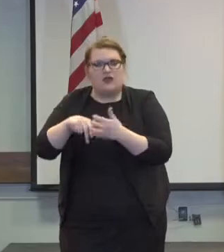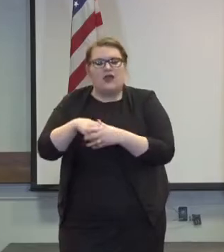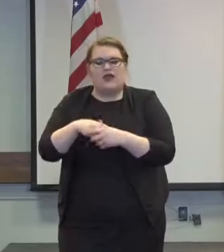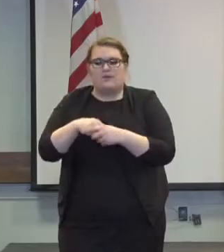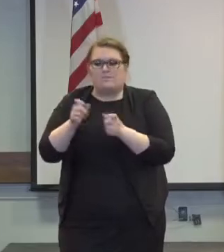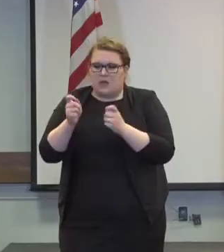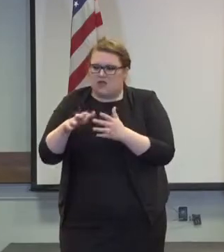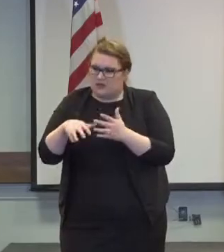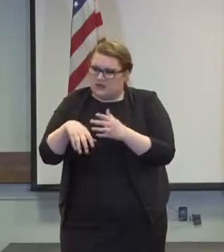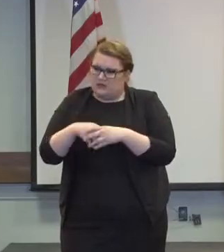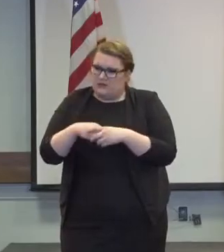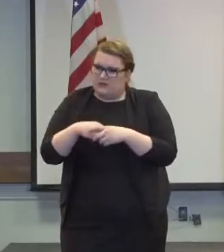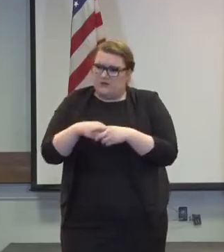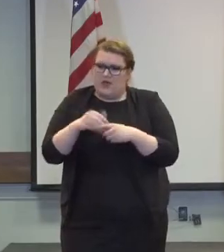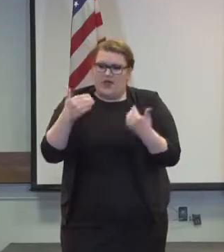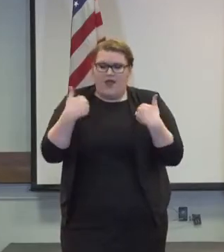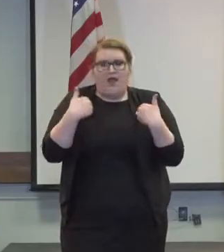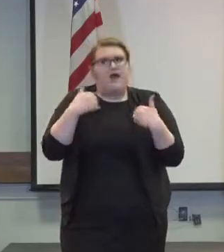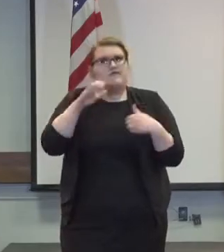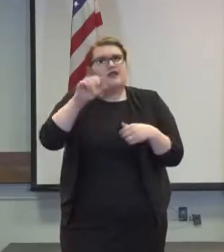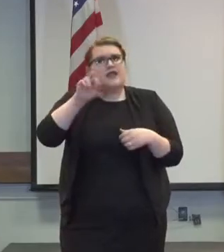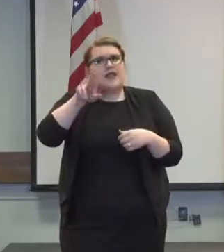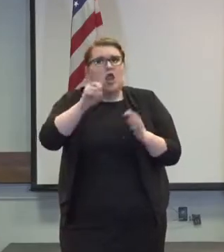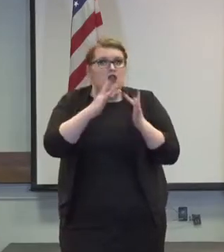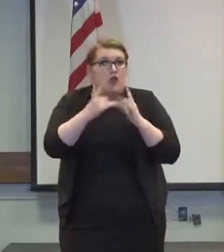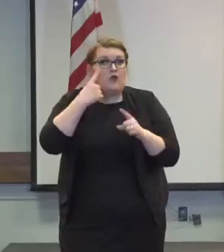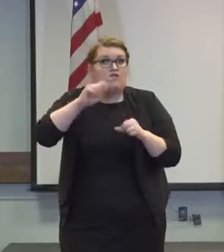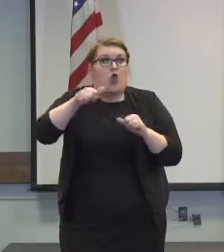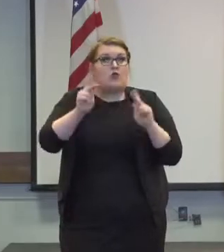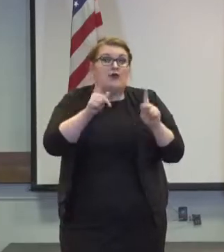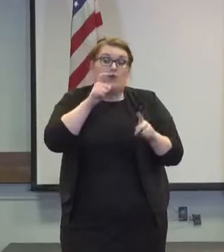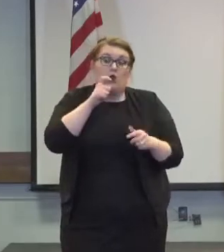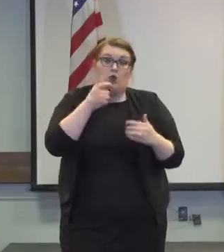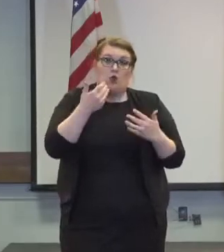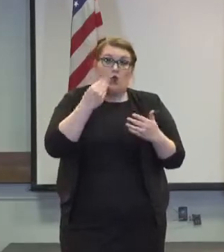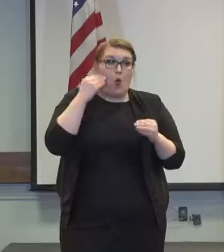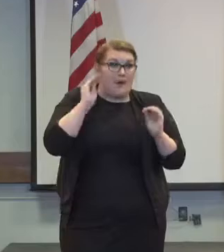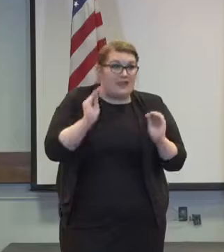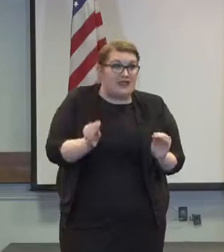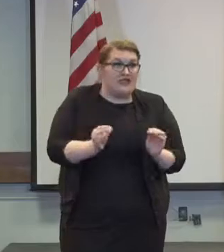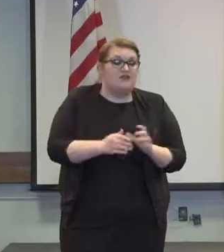There's a continuum of care network for people experiencing homelessness.